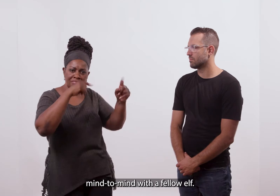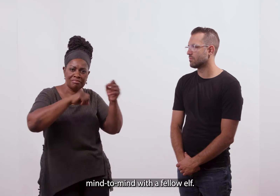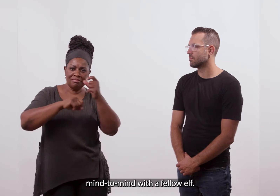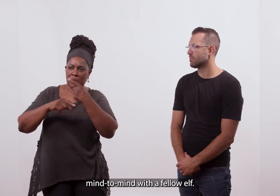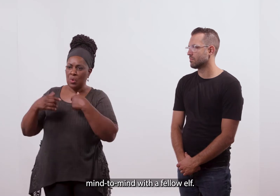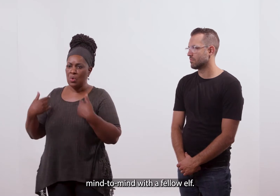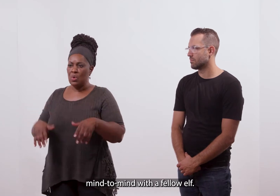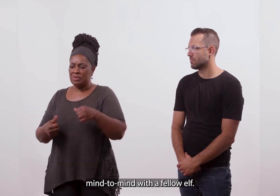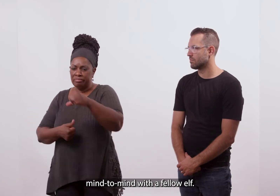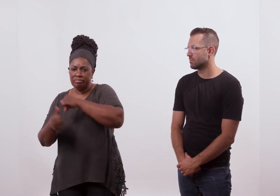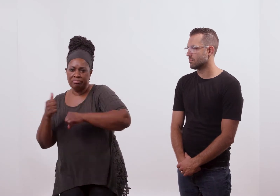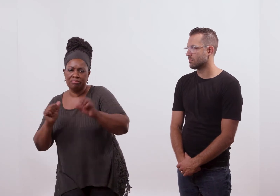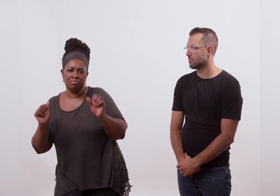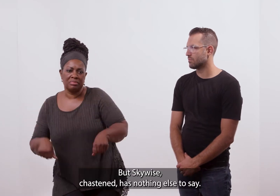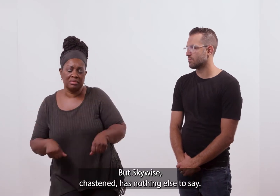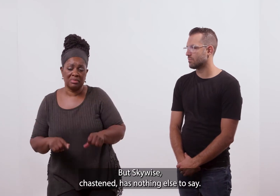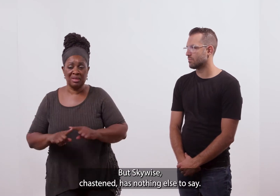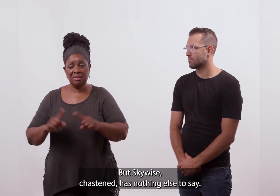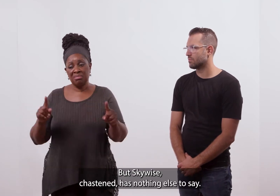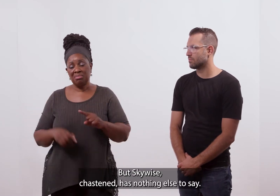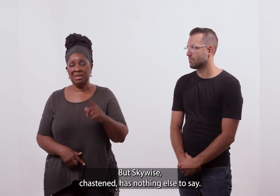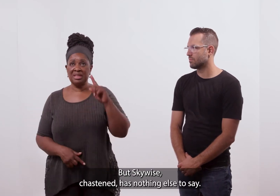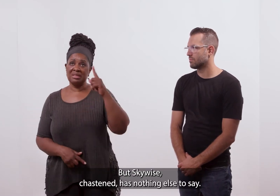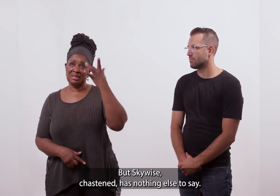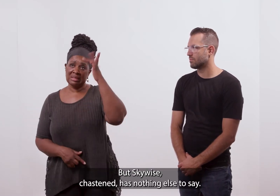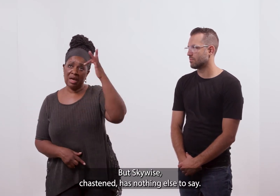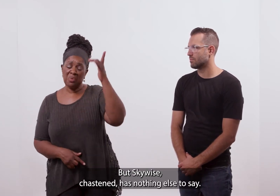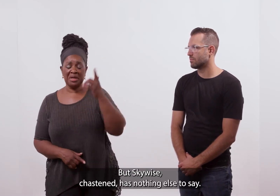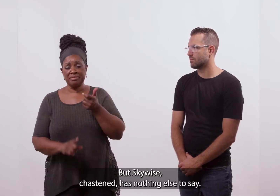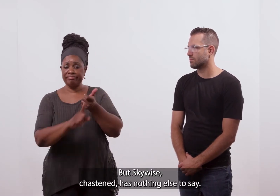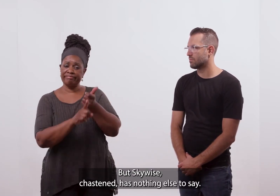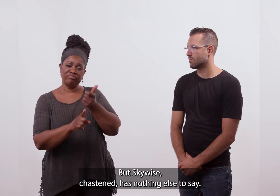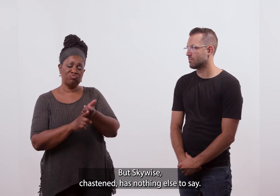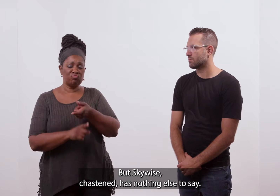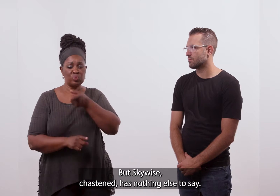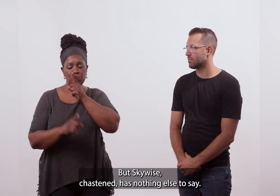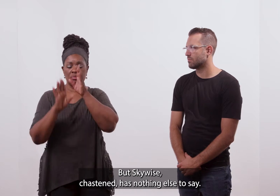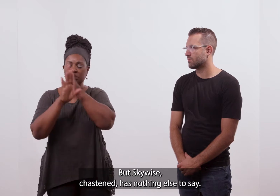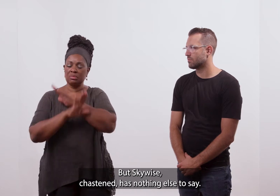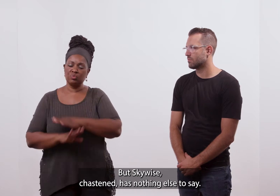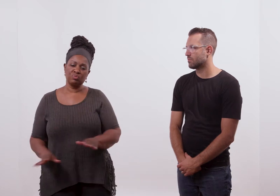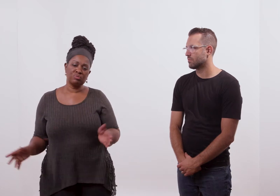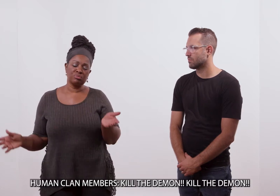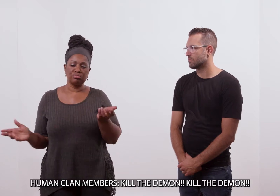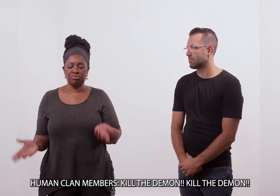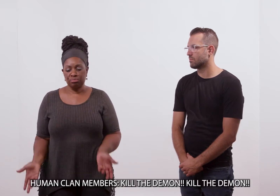with a fellow elf. But Skywise Chastened has nothing else to say.